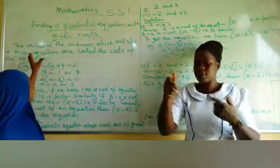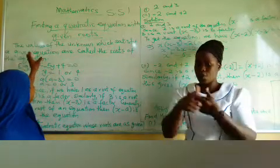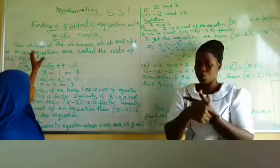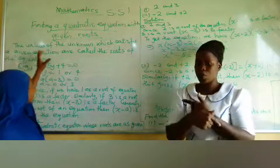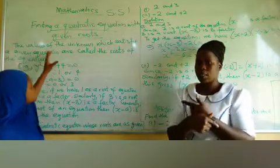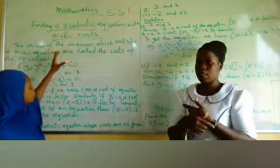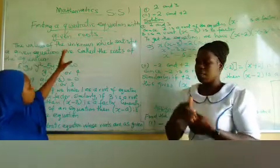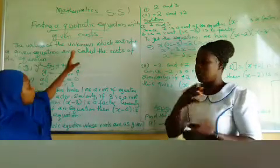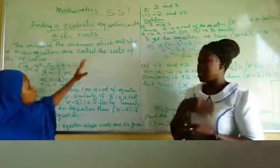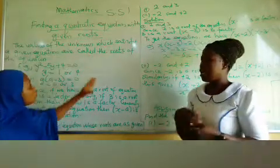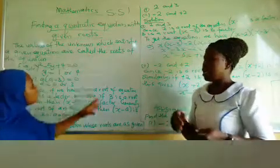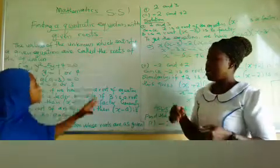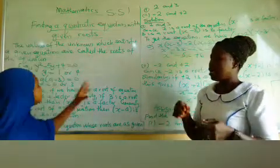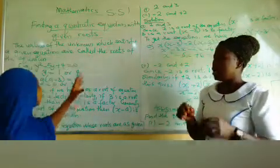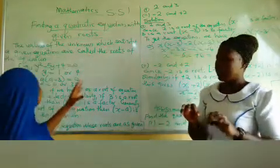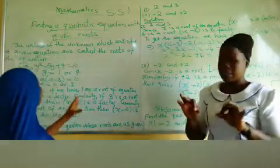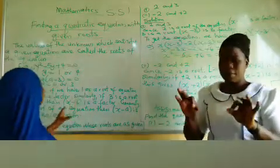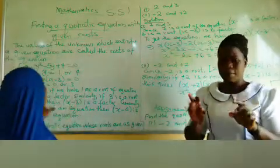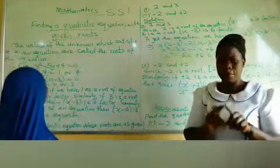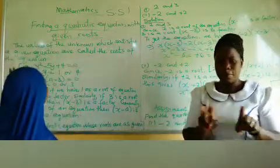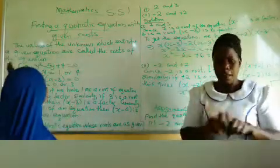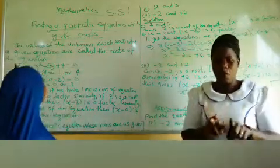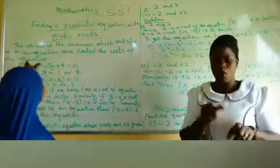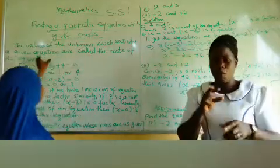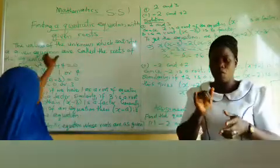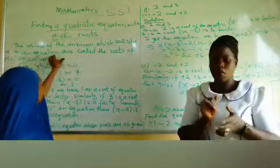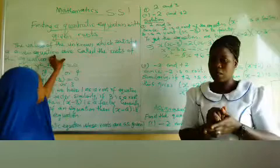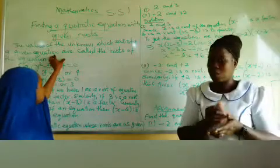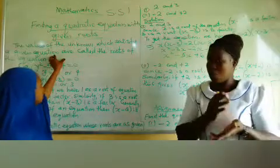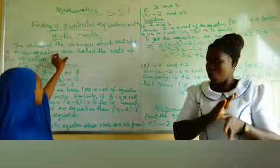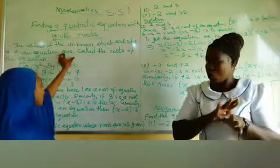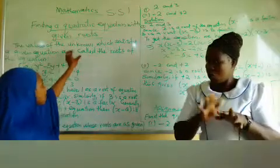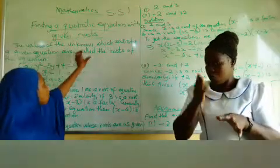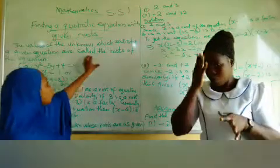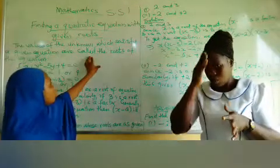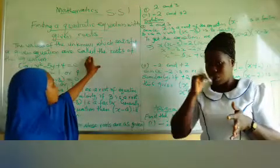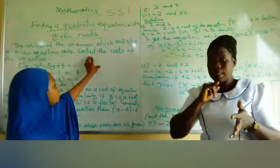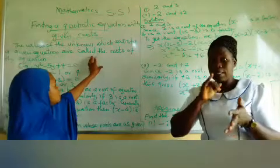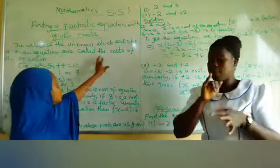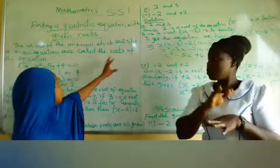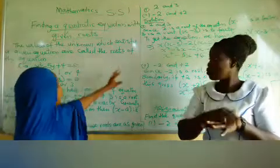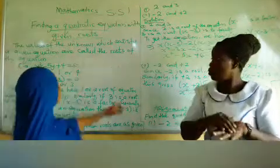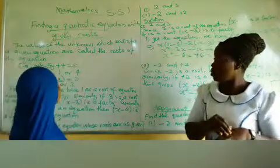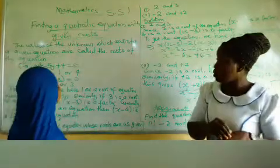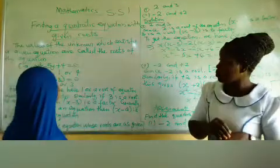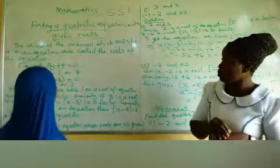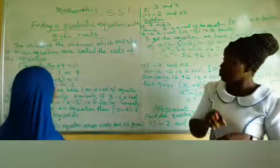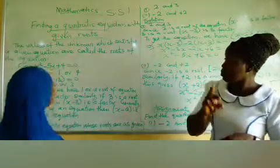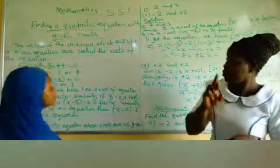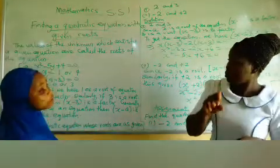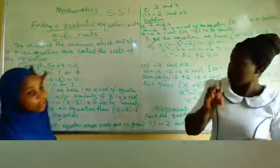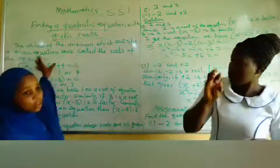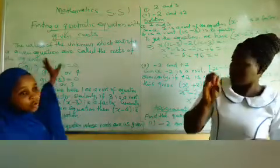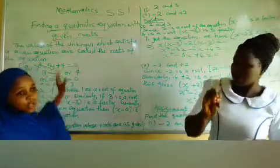The values of the unknown which satisfy a given equation are called the root of the